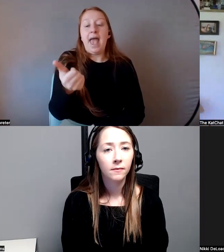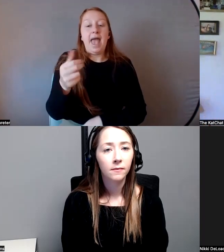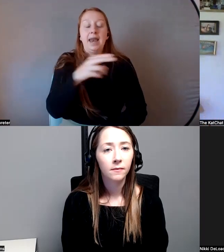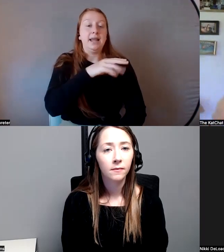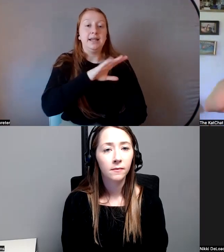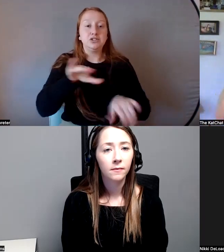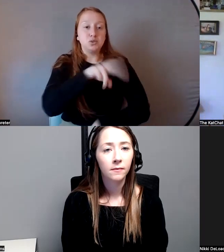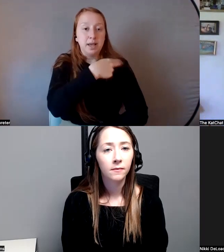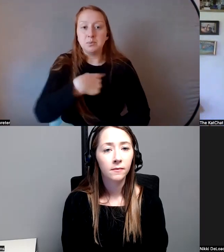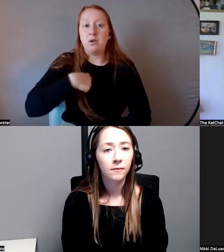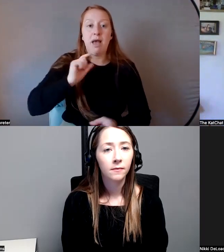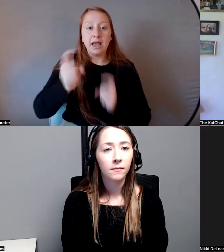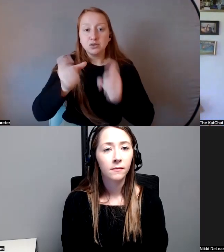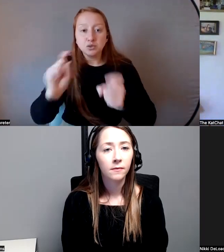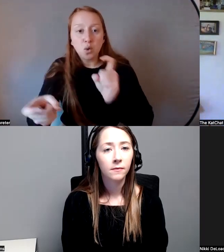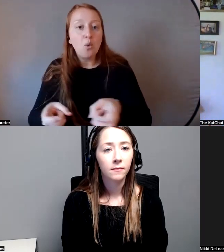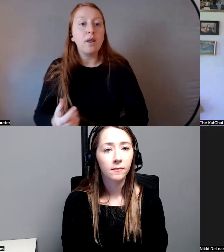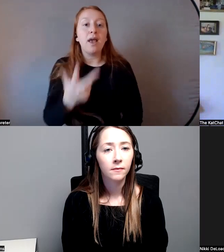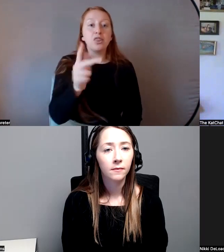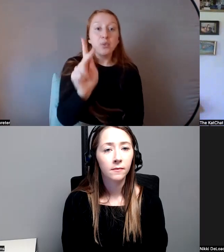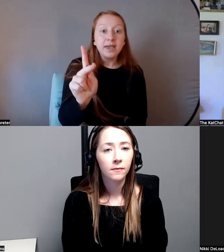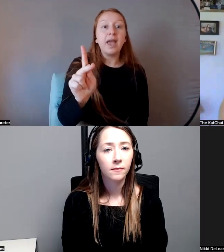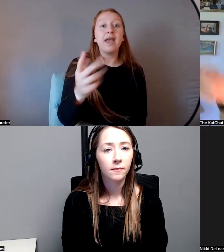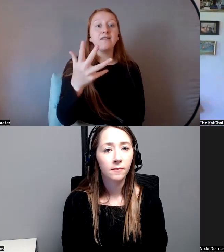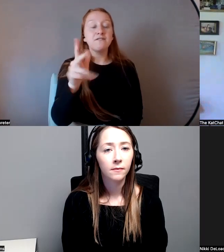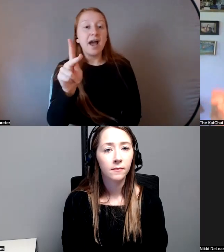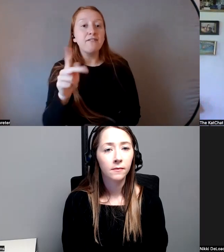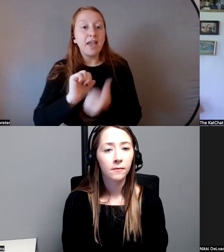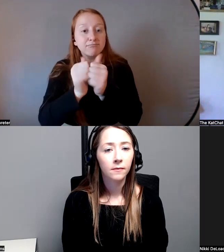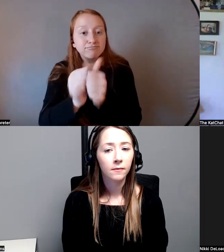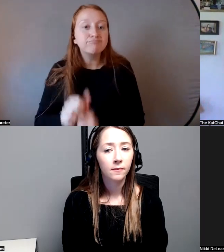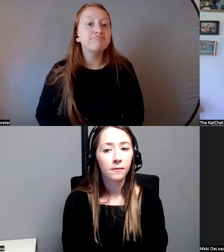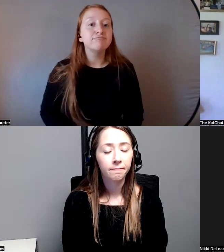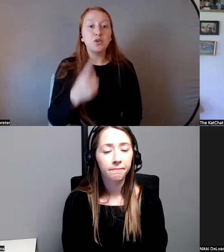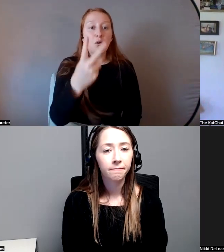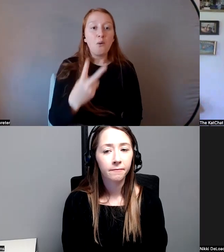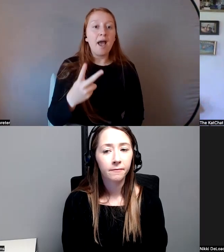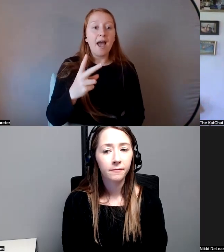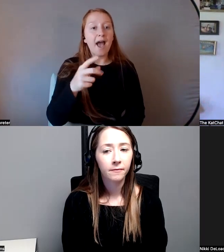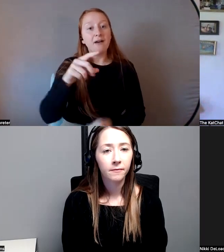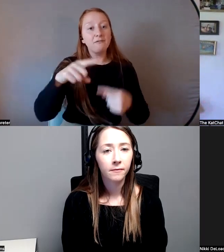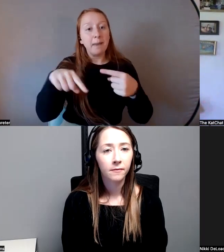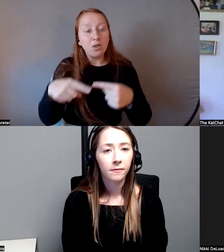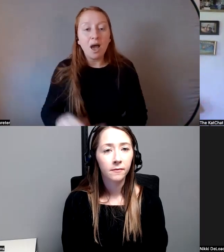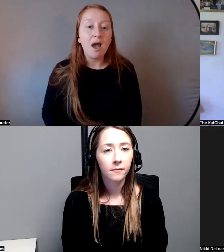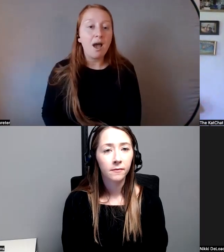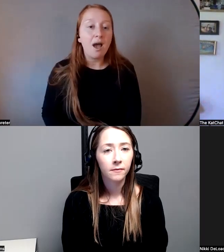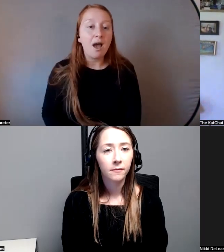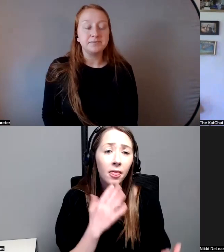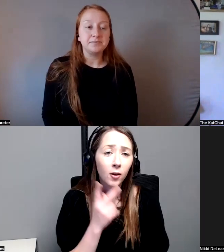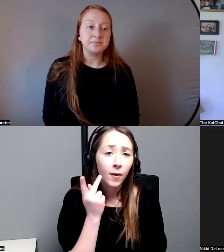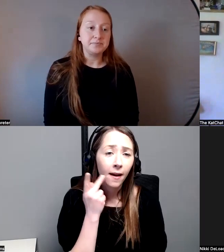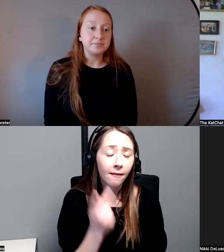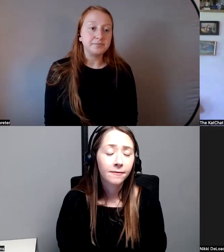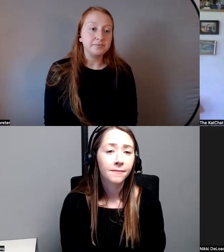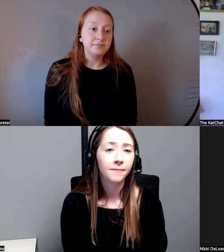do 3K, 5K, half marathons, do all of that. And same thing for us. Thank you, Kat.